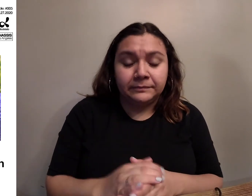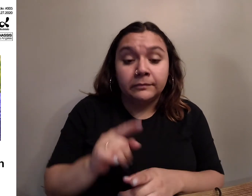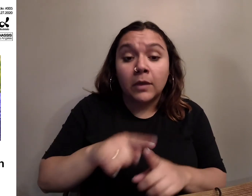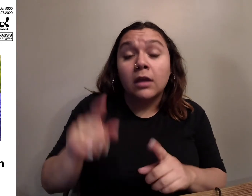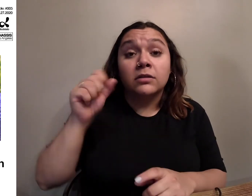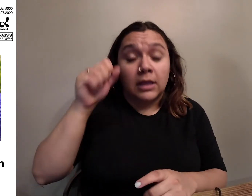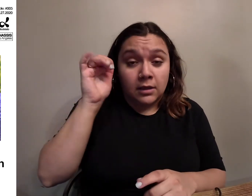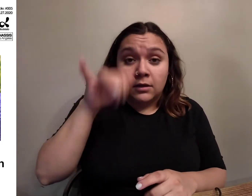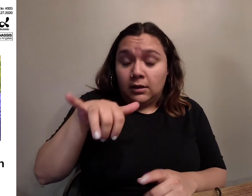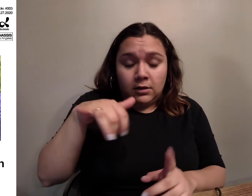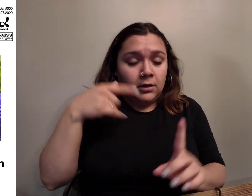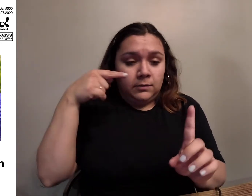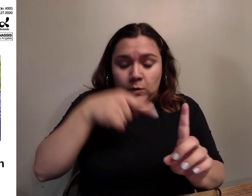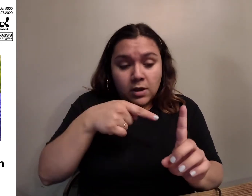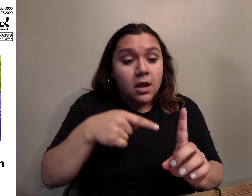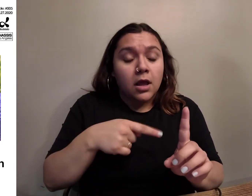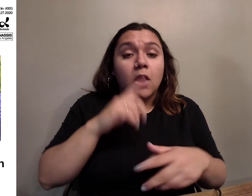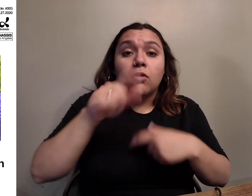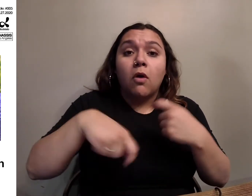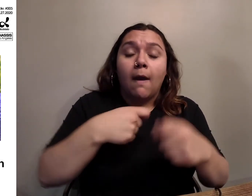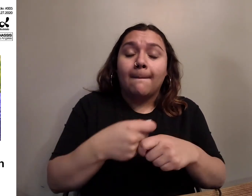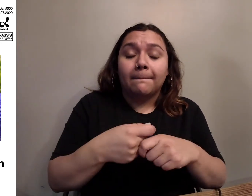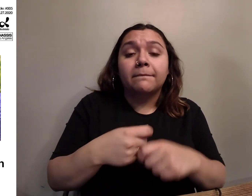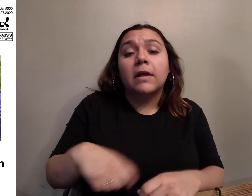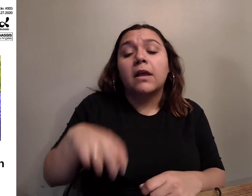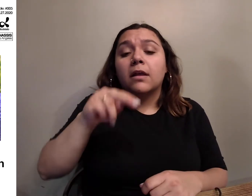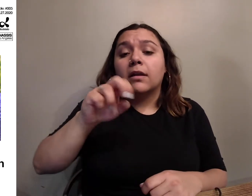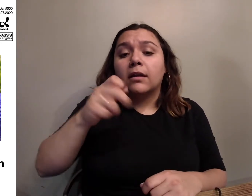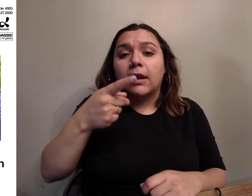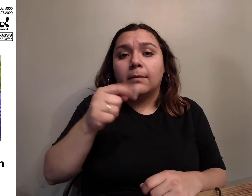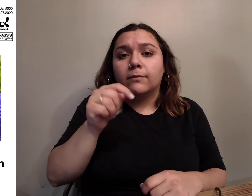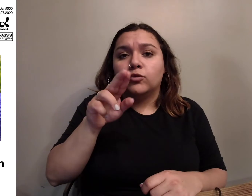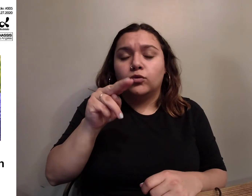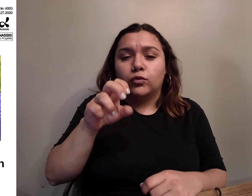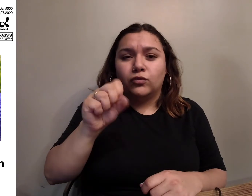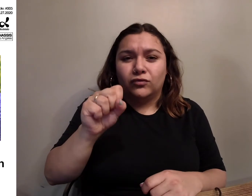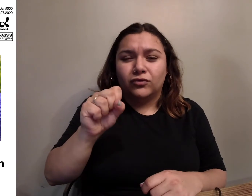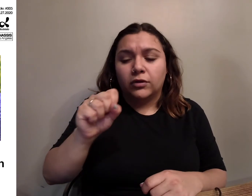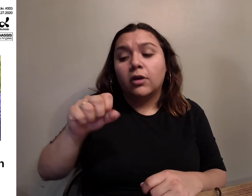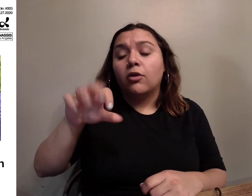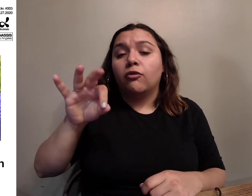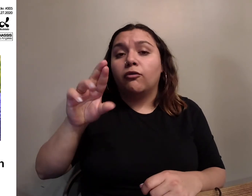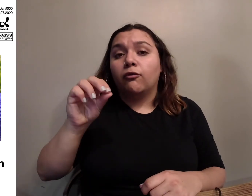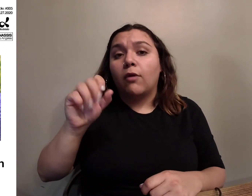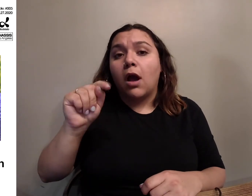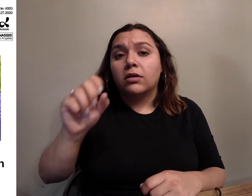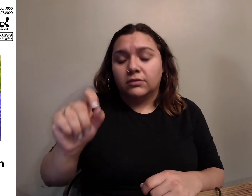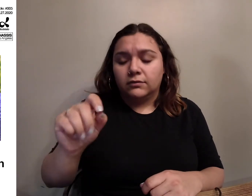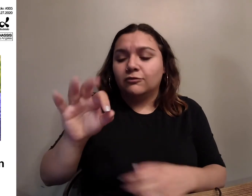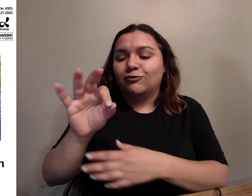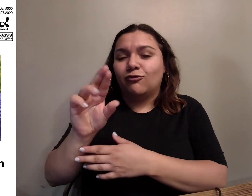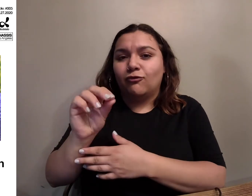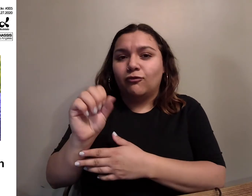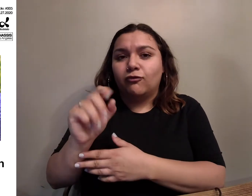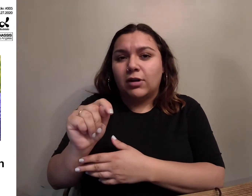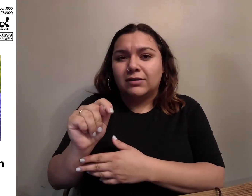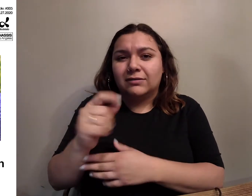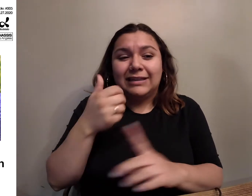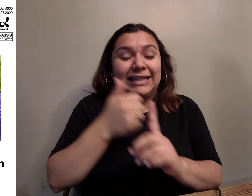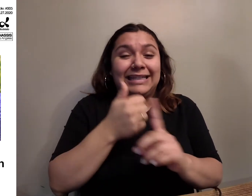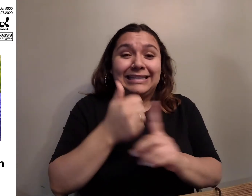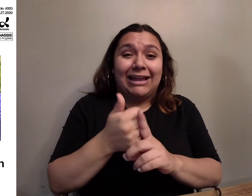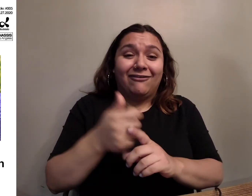So yeah, we wrapped Neptune Frost on March 3rd. That film it's a sci-fi